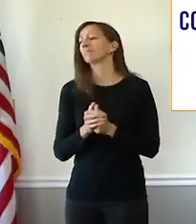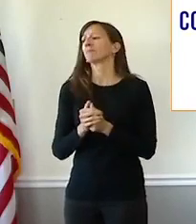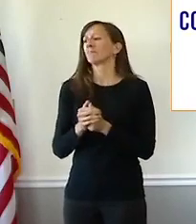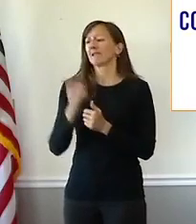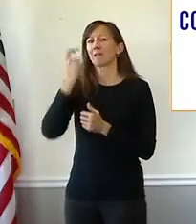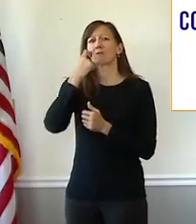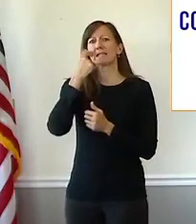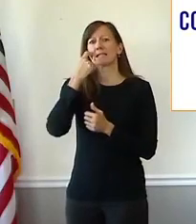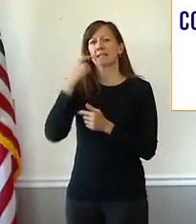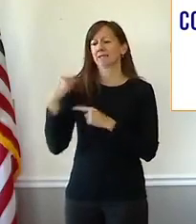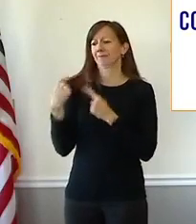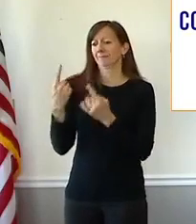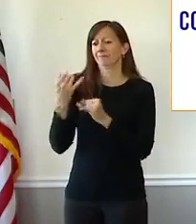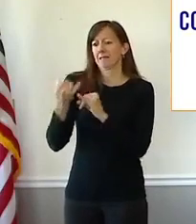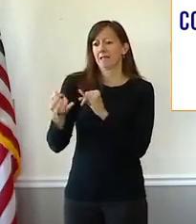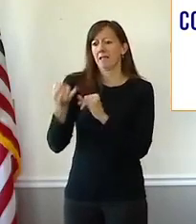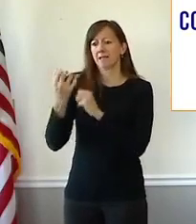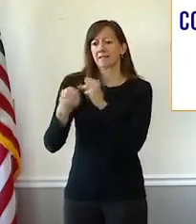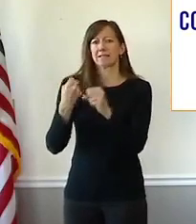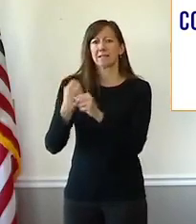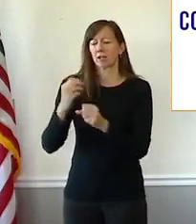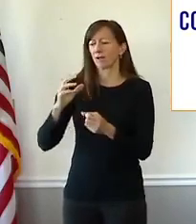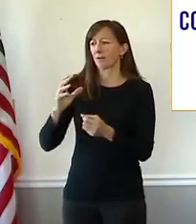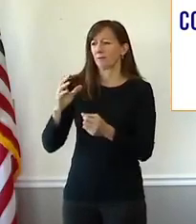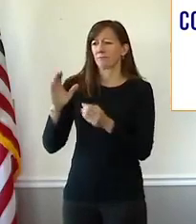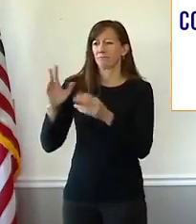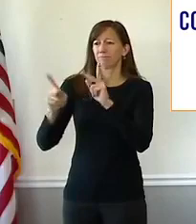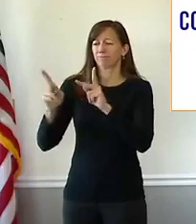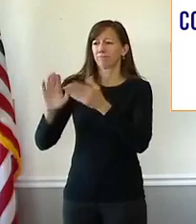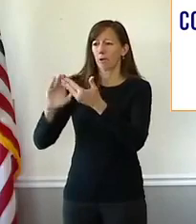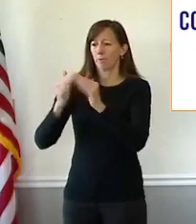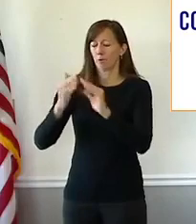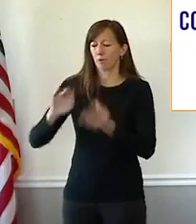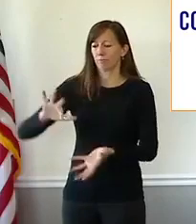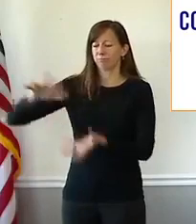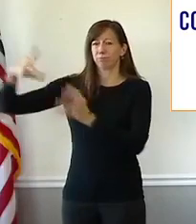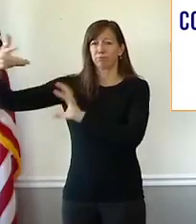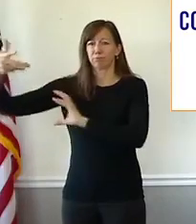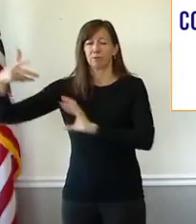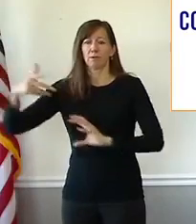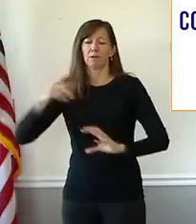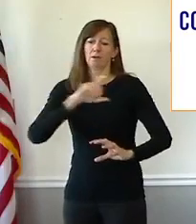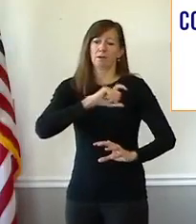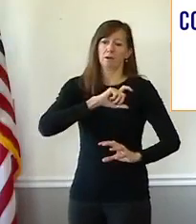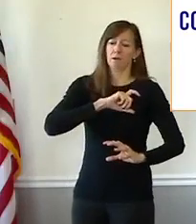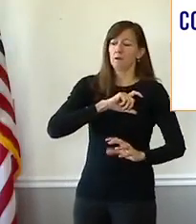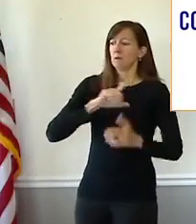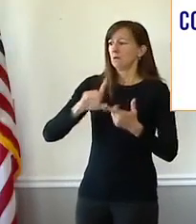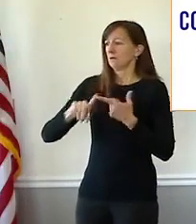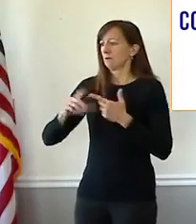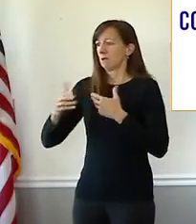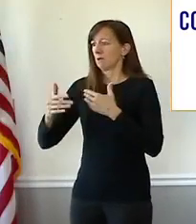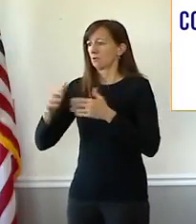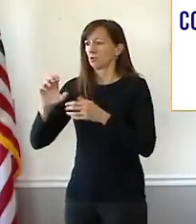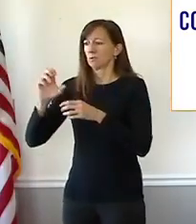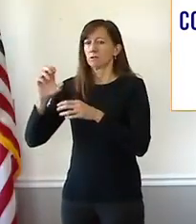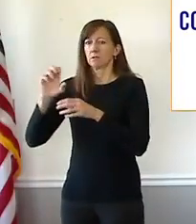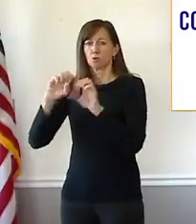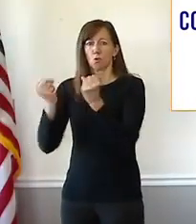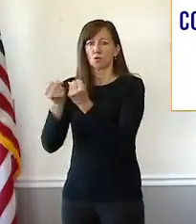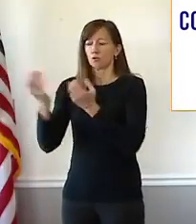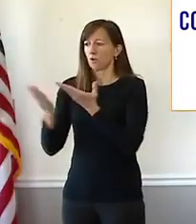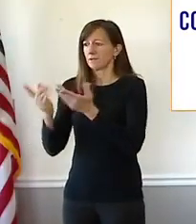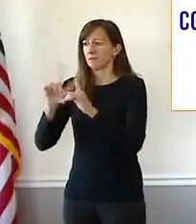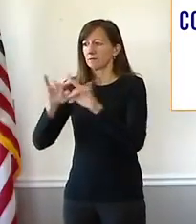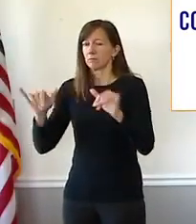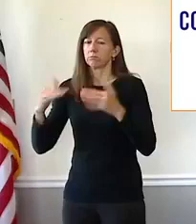last year has resulted in a significant amount of overtime in law enforcement and other social services. And so the county budget